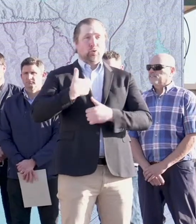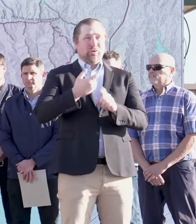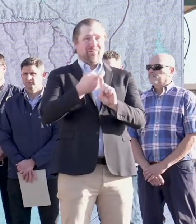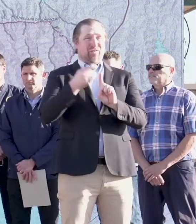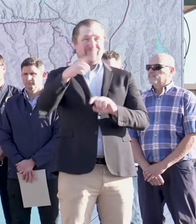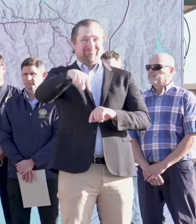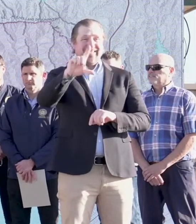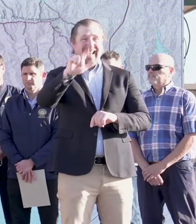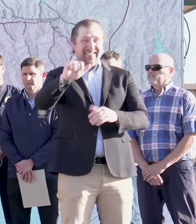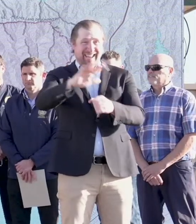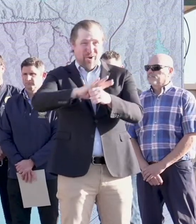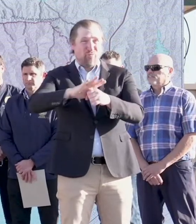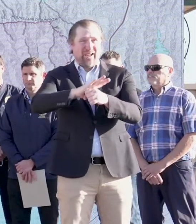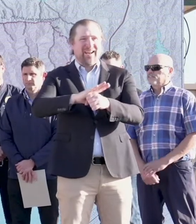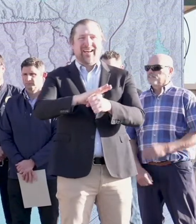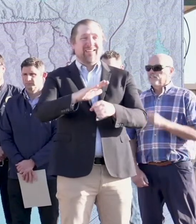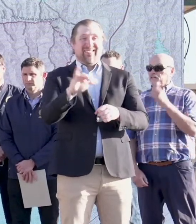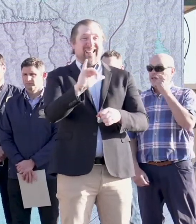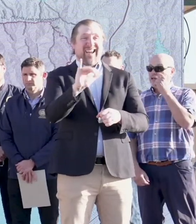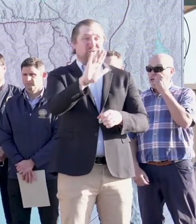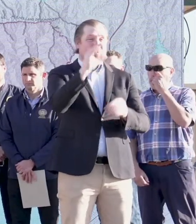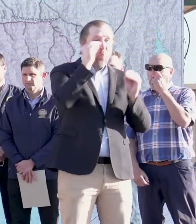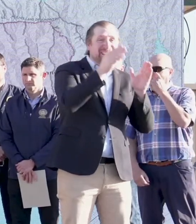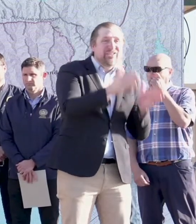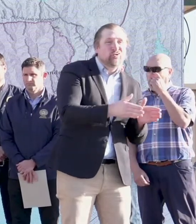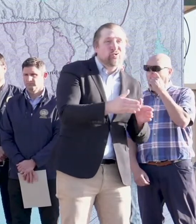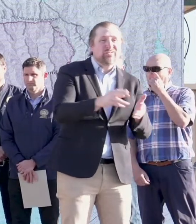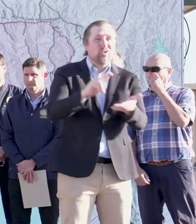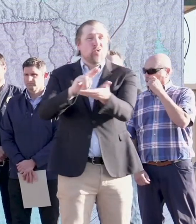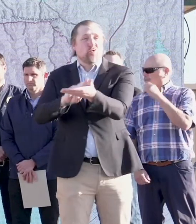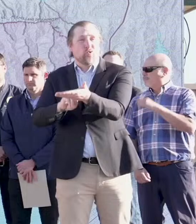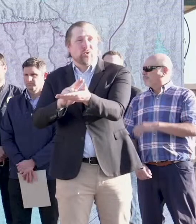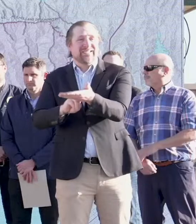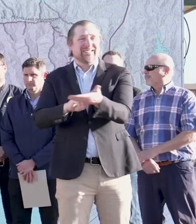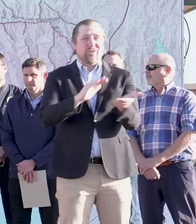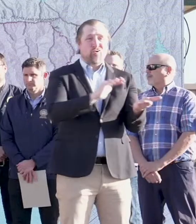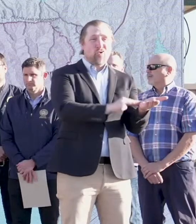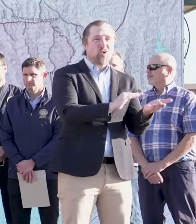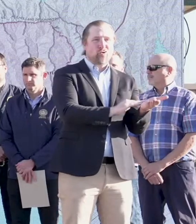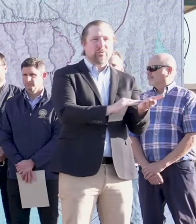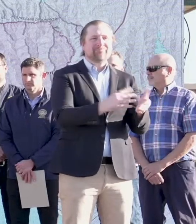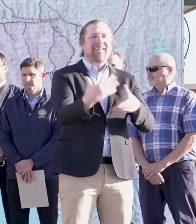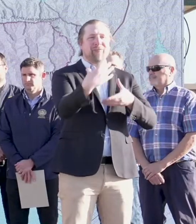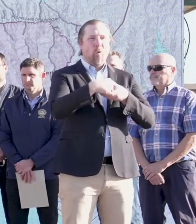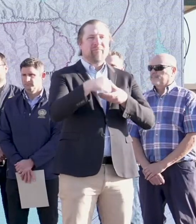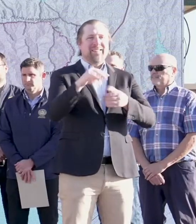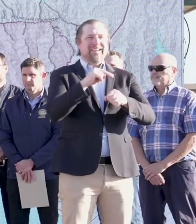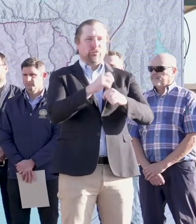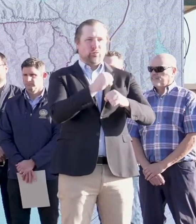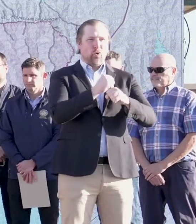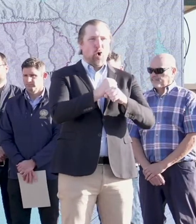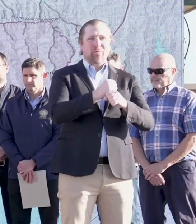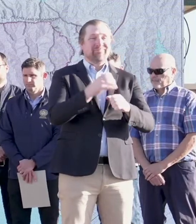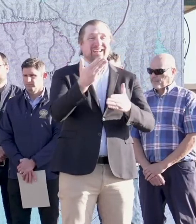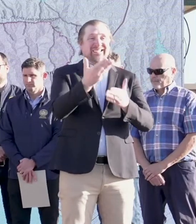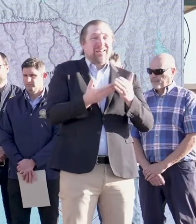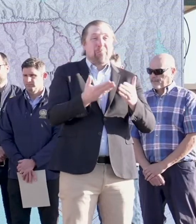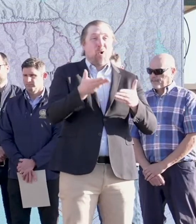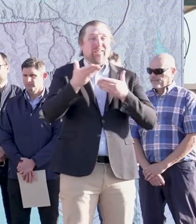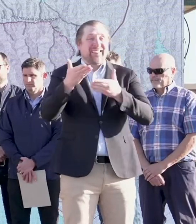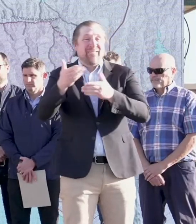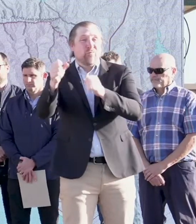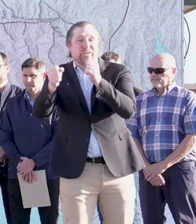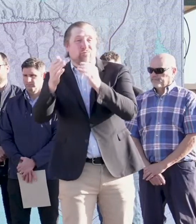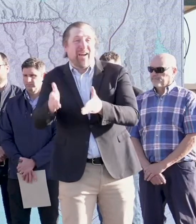community. They are your teachers, your nurses, and doctors, your delivery drivers. They are